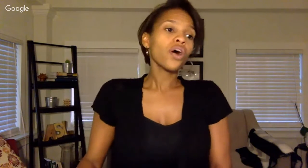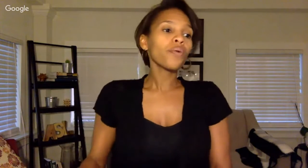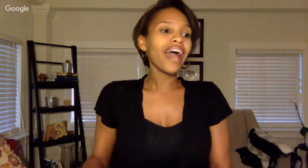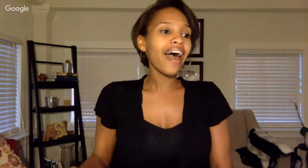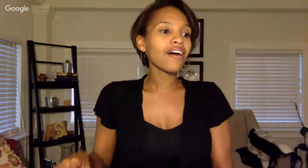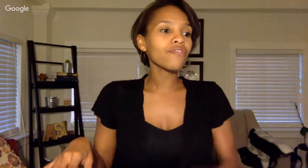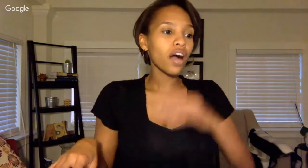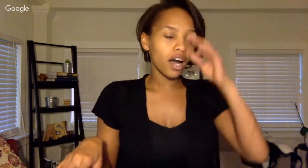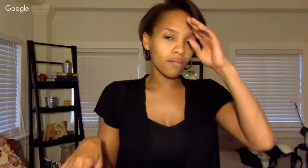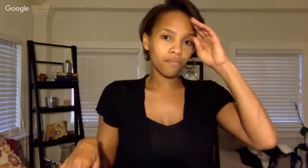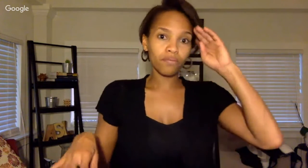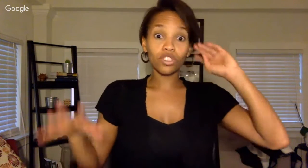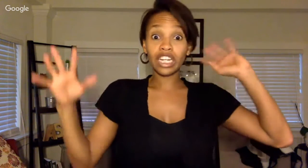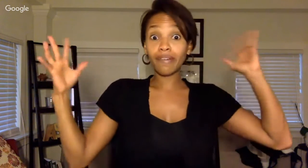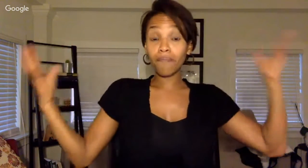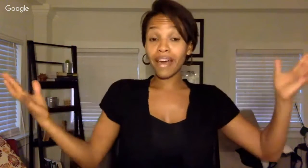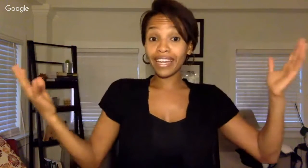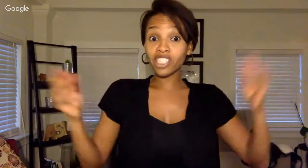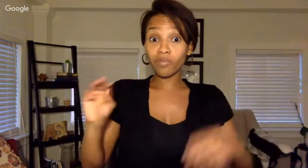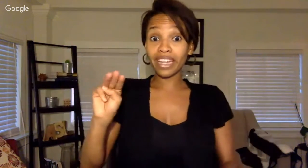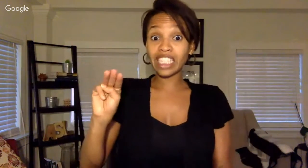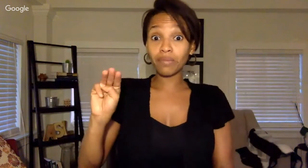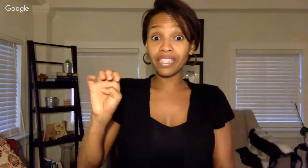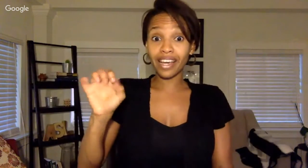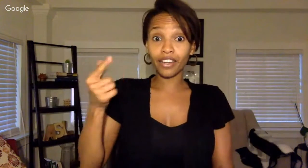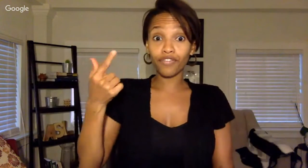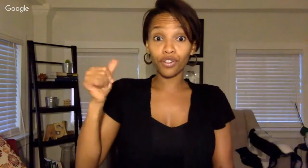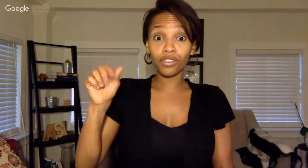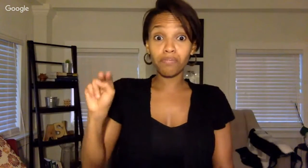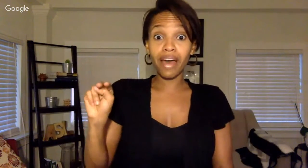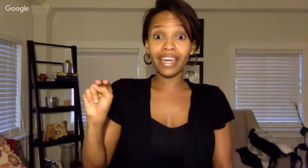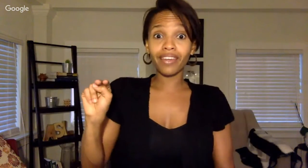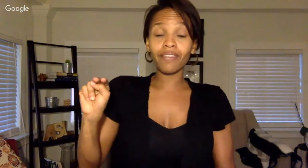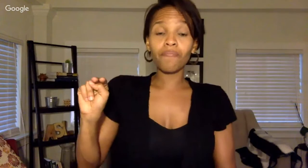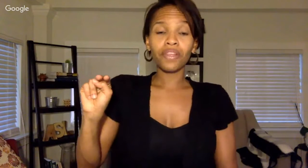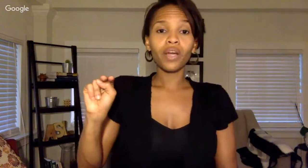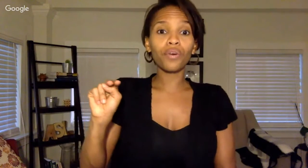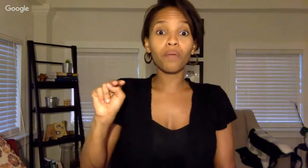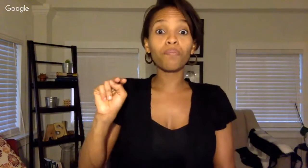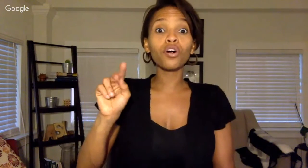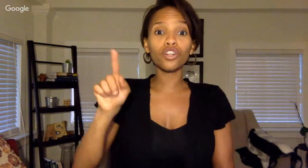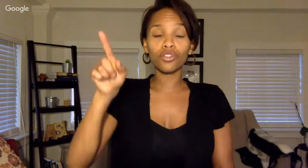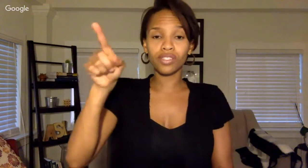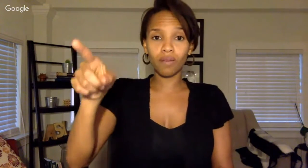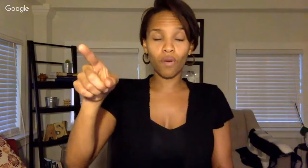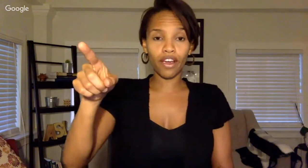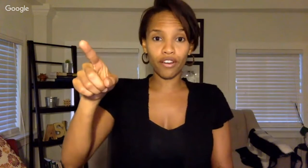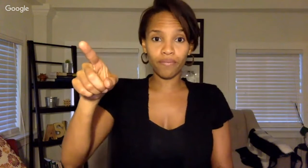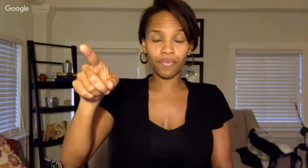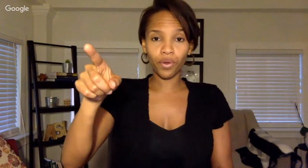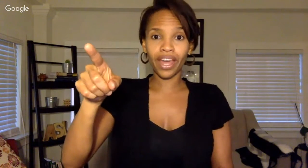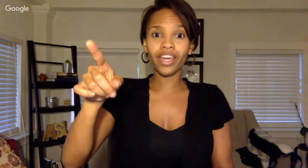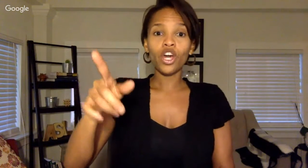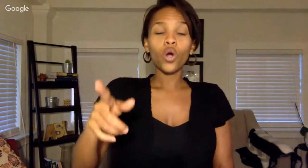we have talking about Megan. So Megan's going to be signed first. Megan, we're going to put her somewhere. Okay, when